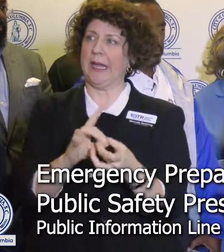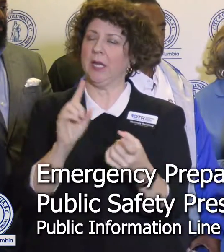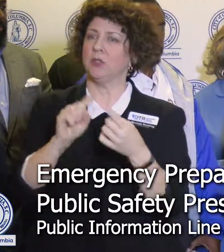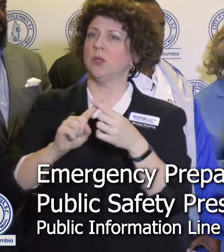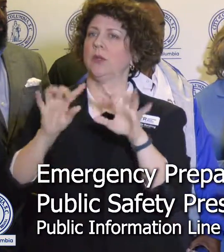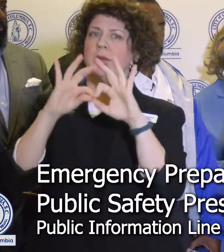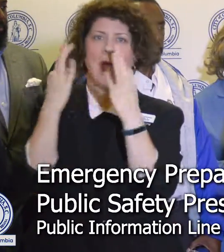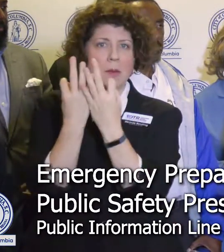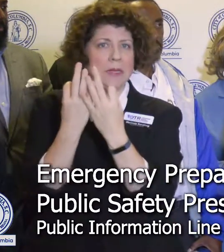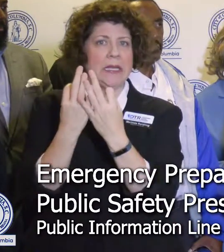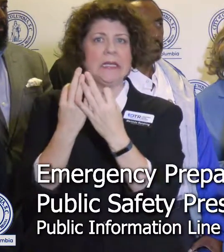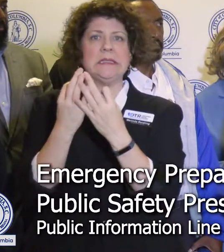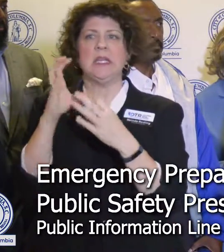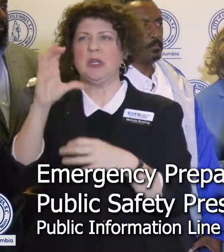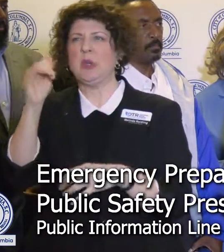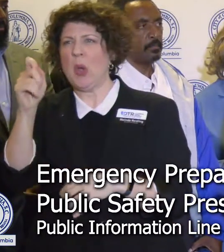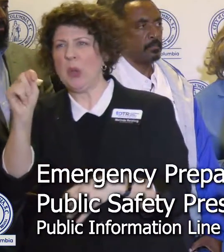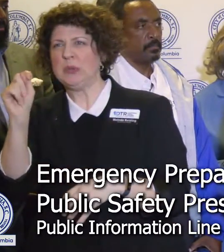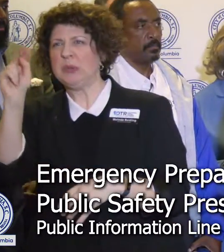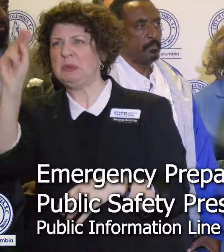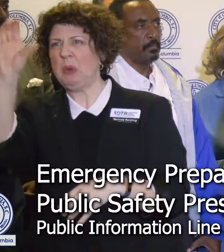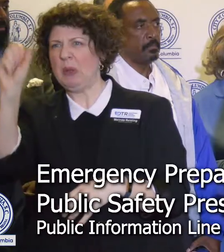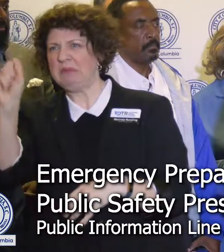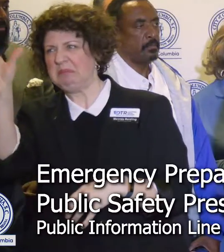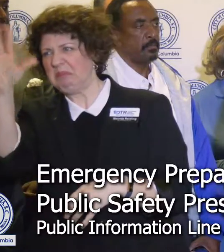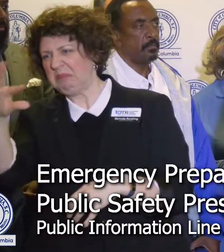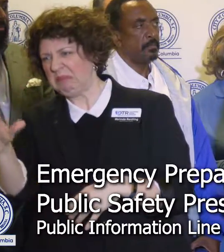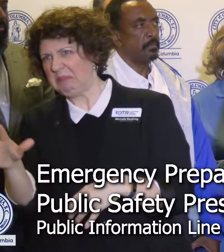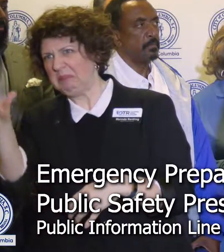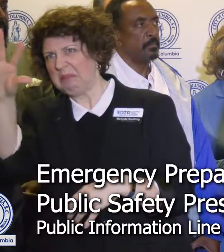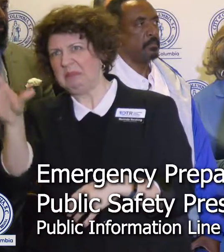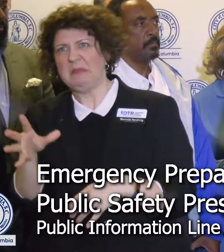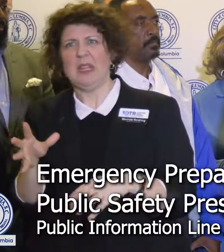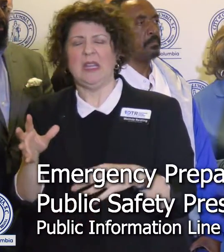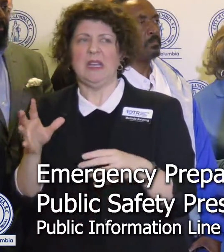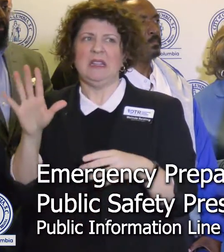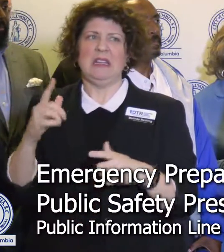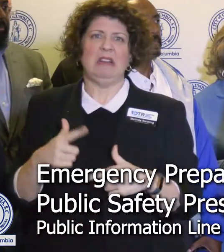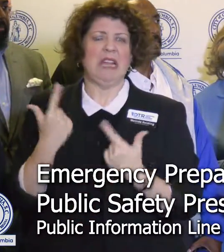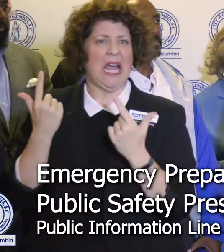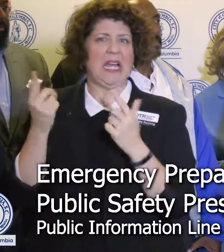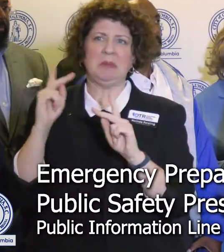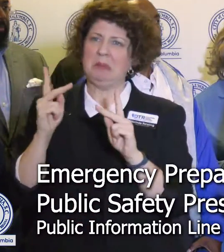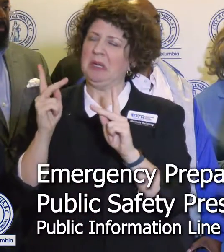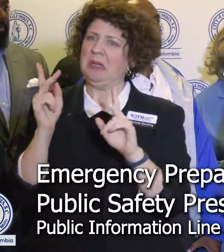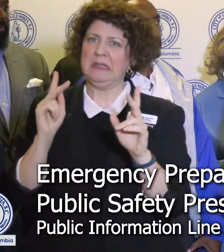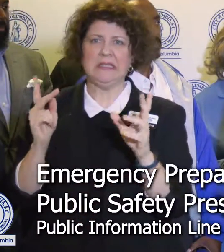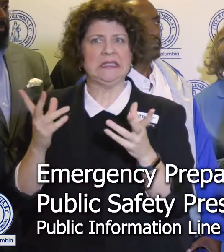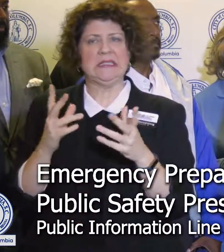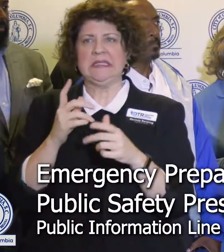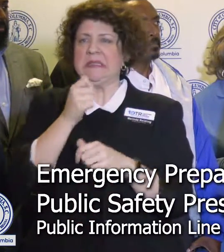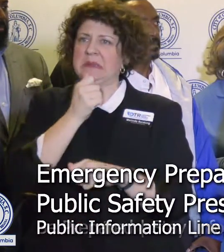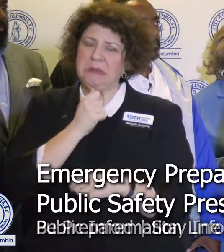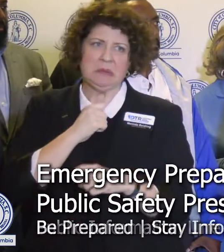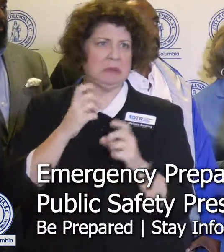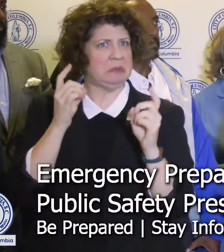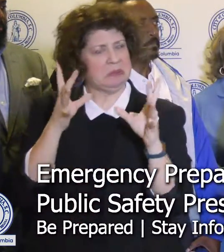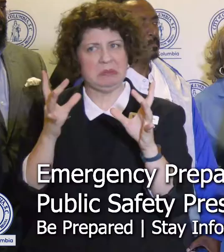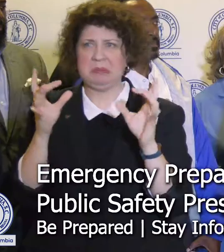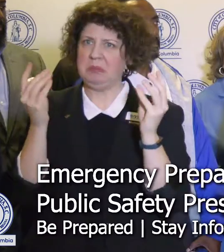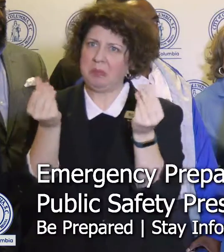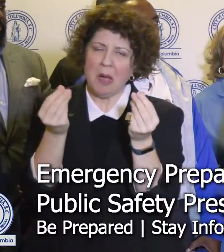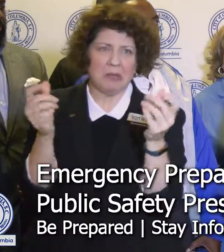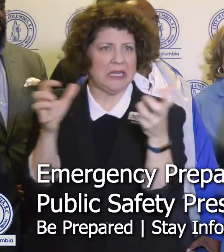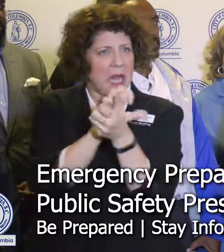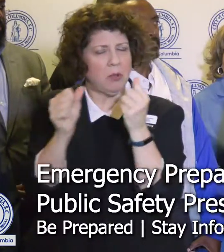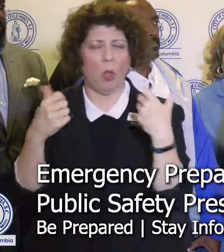the families along the coast of North and South Carolina who have lost their lives and lost their loved ones and suffered significant property damage.